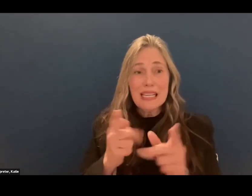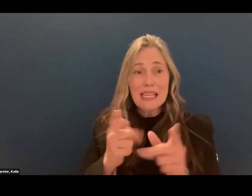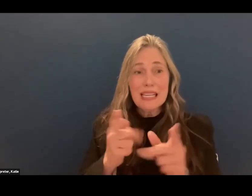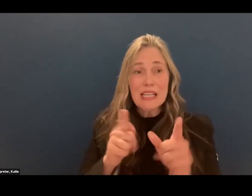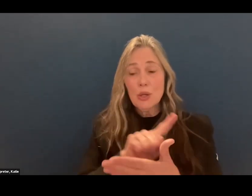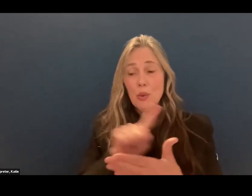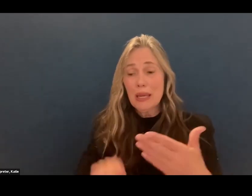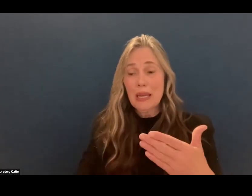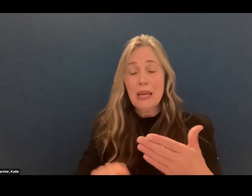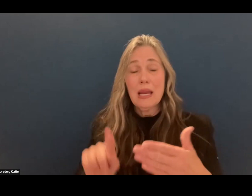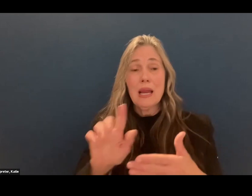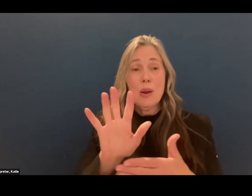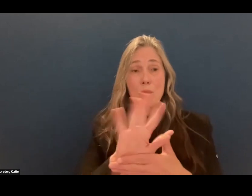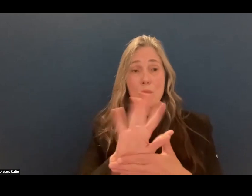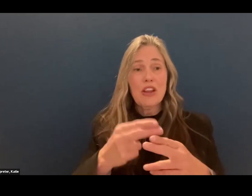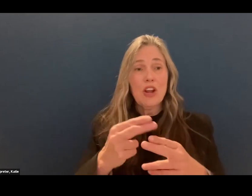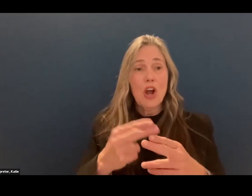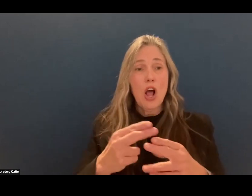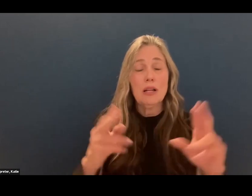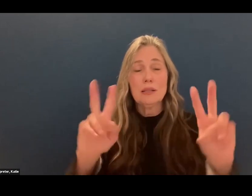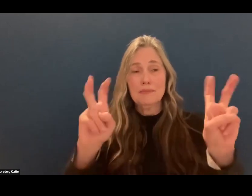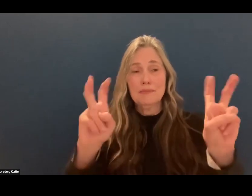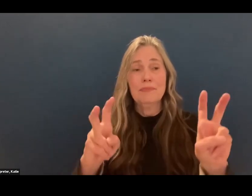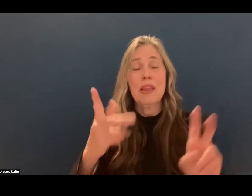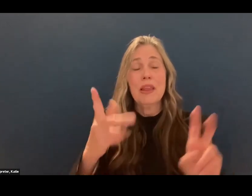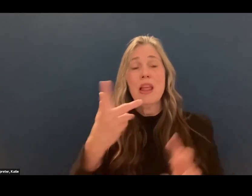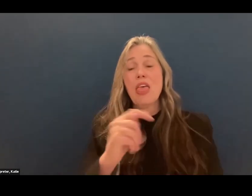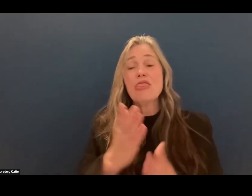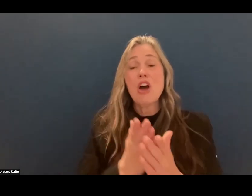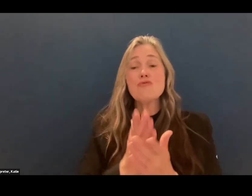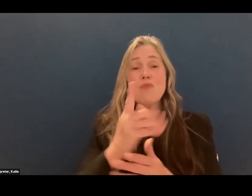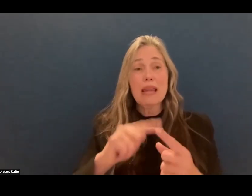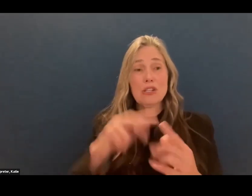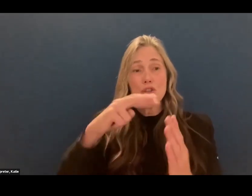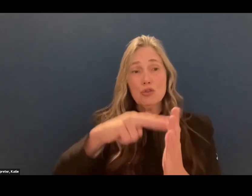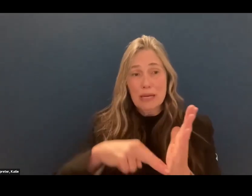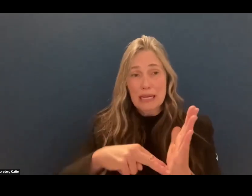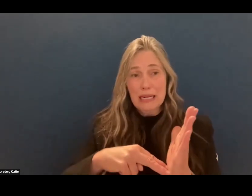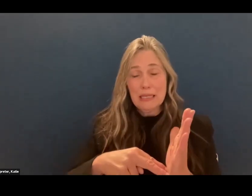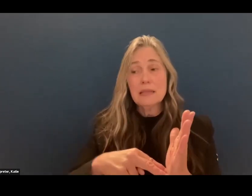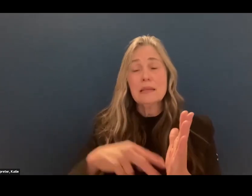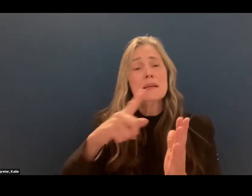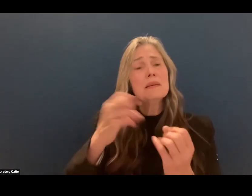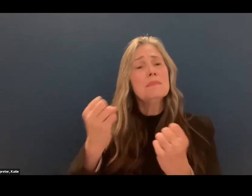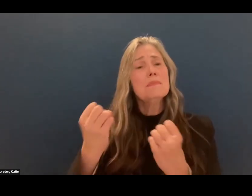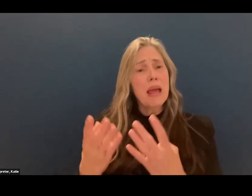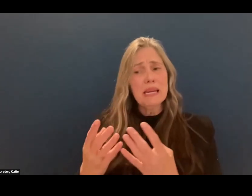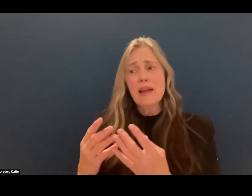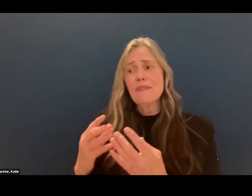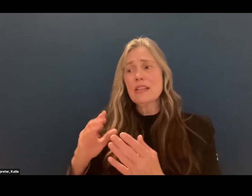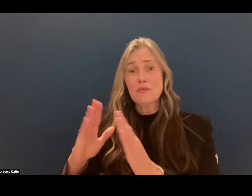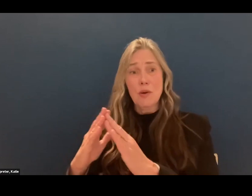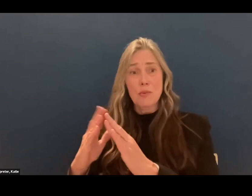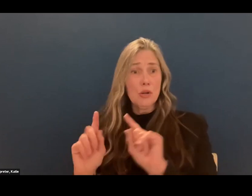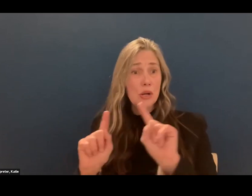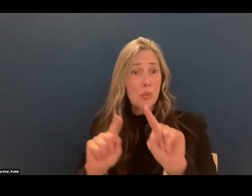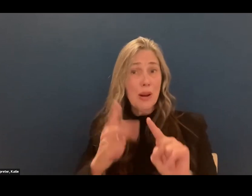movie, The Right to Read. Many of us from the community were there, as well as several of my fellow board